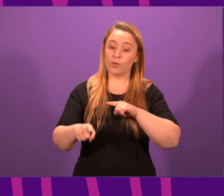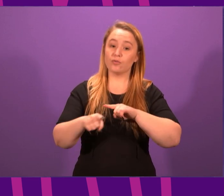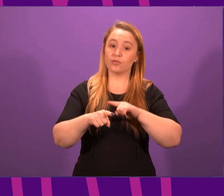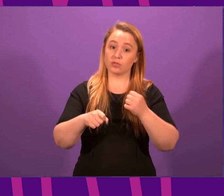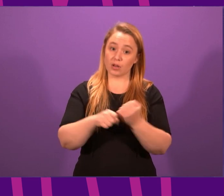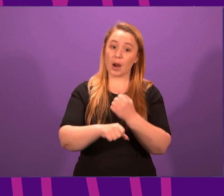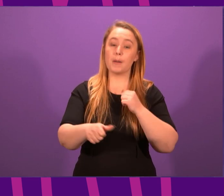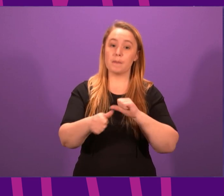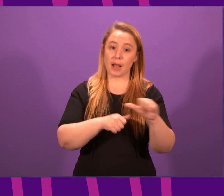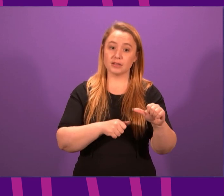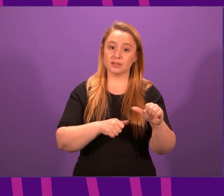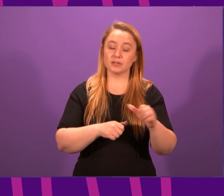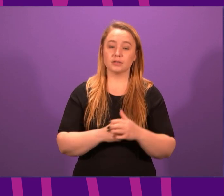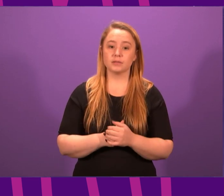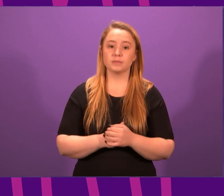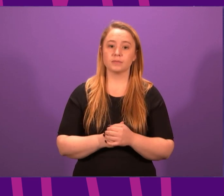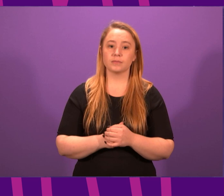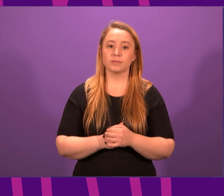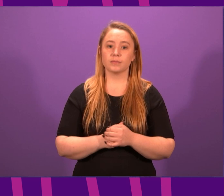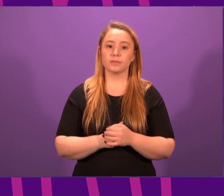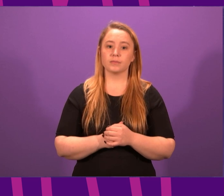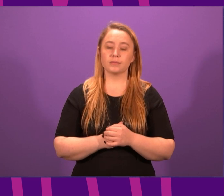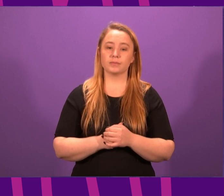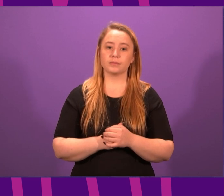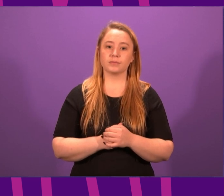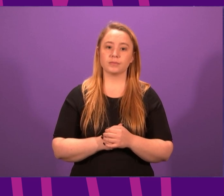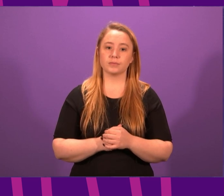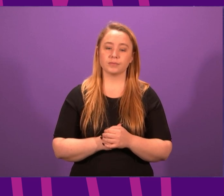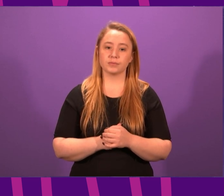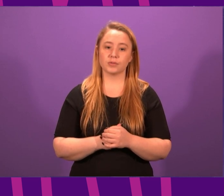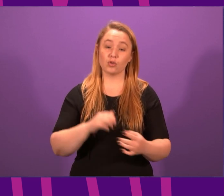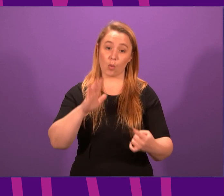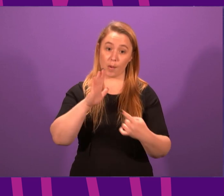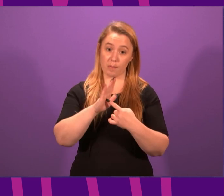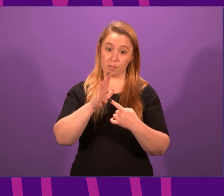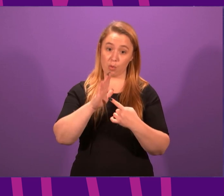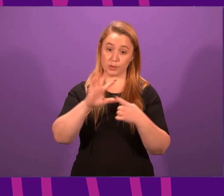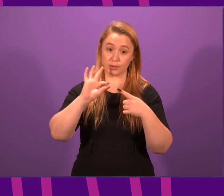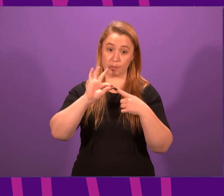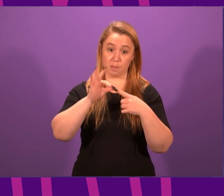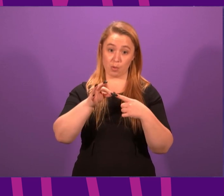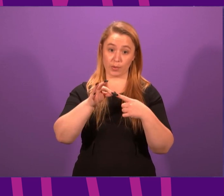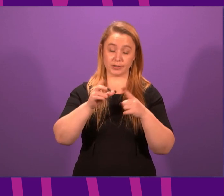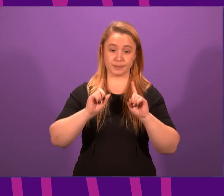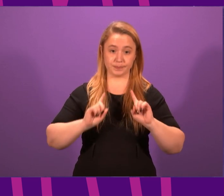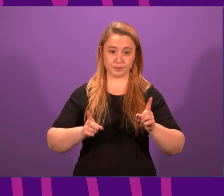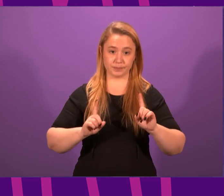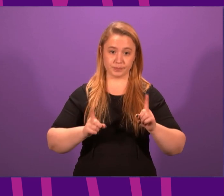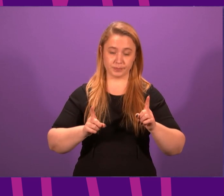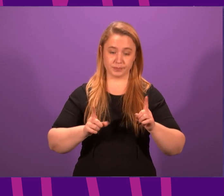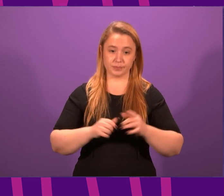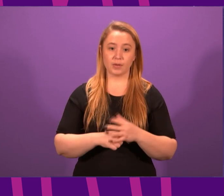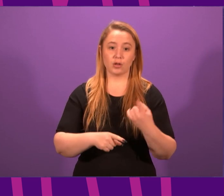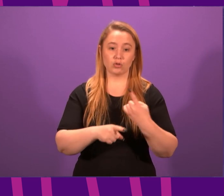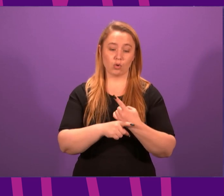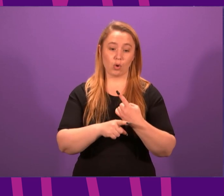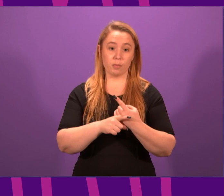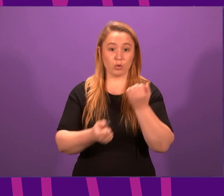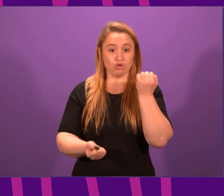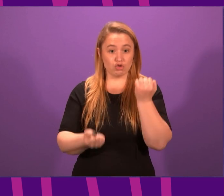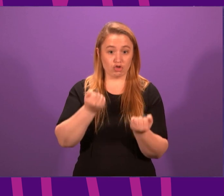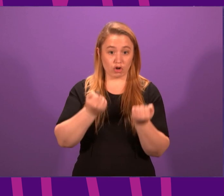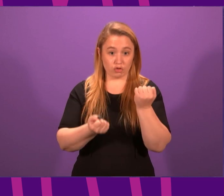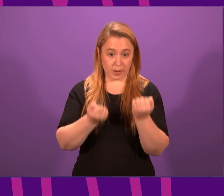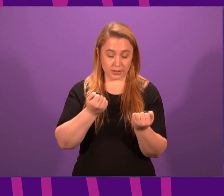can. And that leads me to an important point which I will return to in closing this debate, and that is the point about judgment